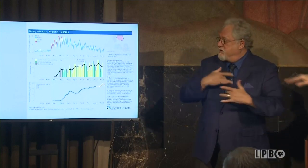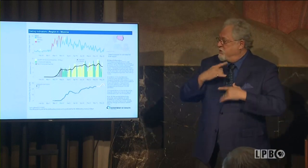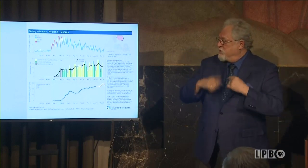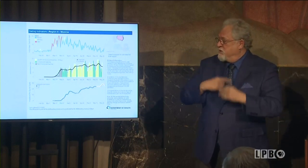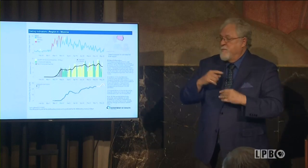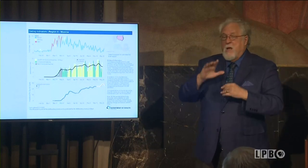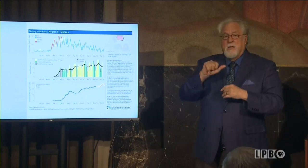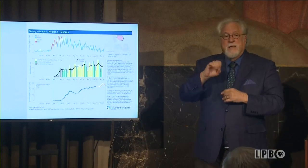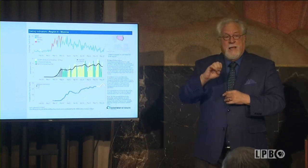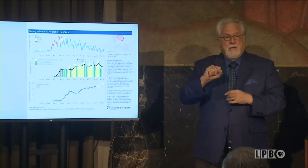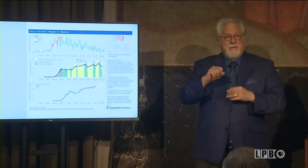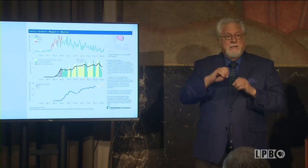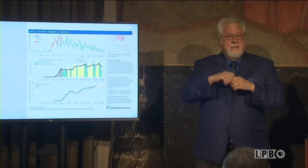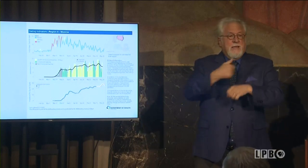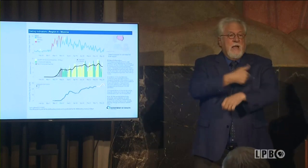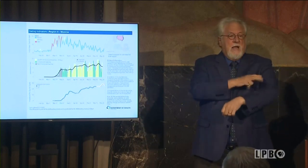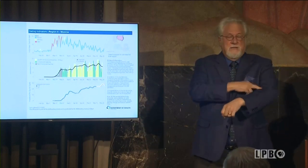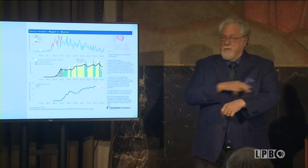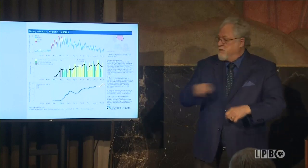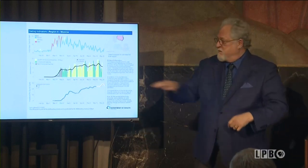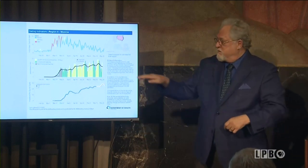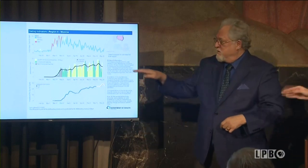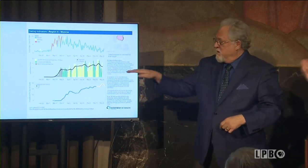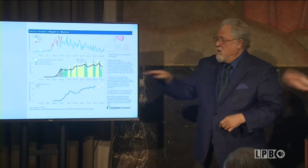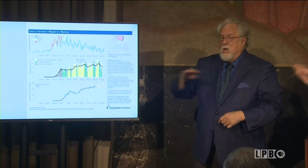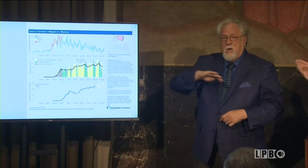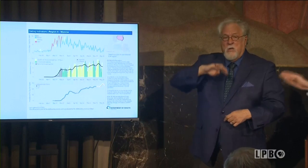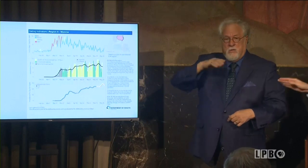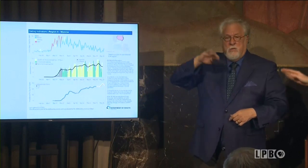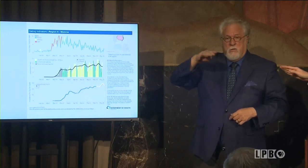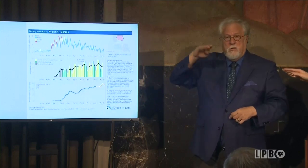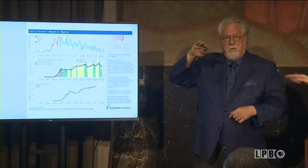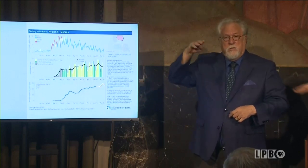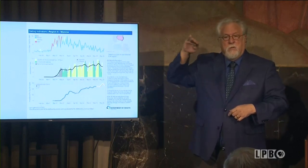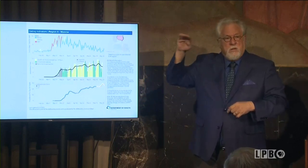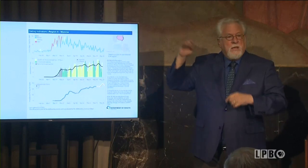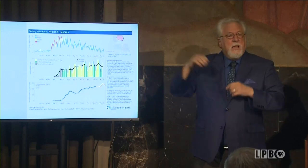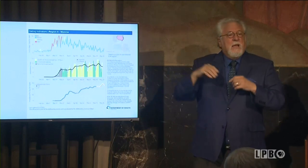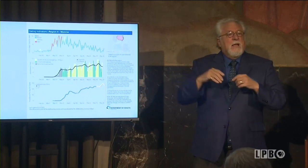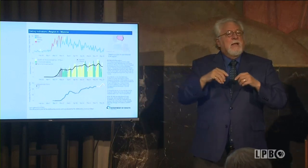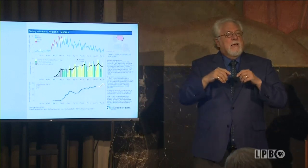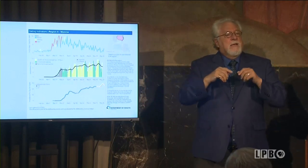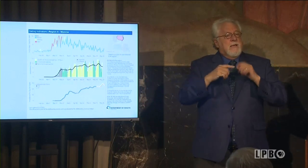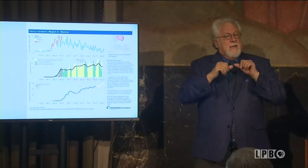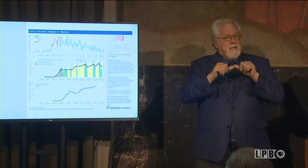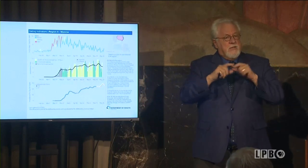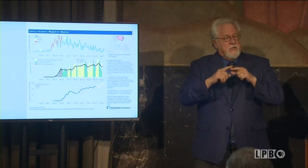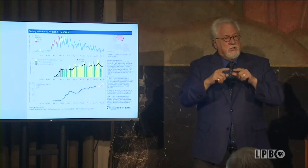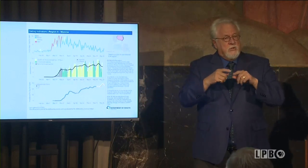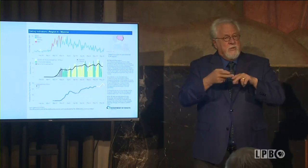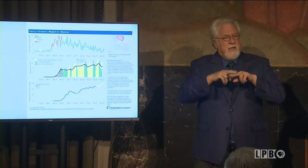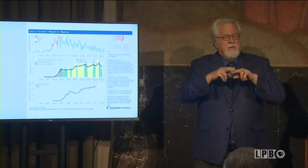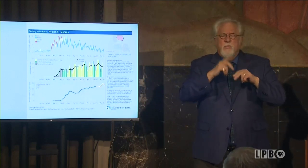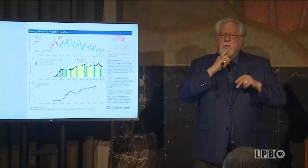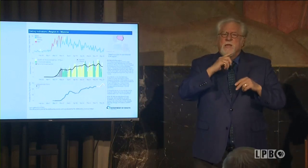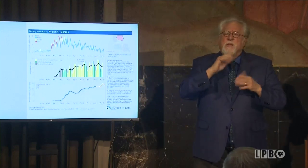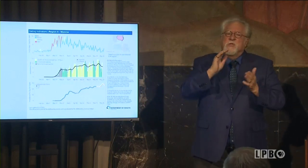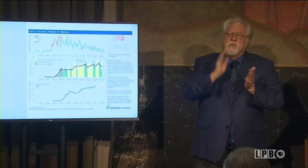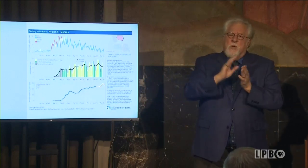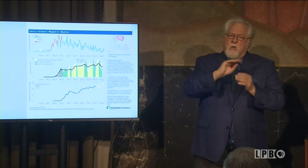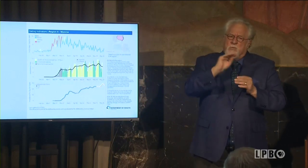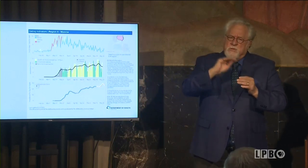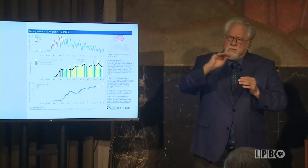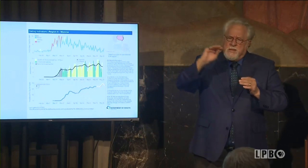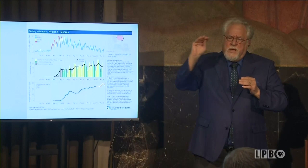both cases and hospitalizations in this region. Hospitalizations continue to increase, again, at albeit a smaller rate